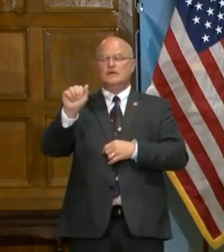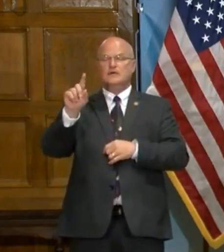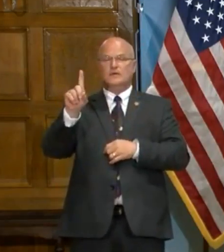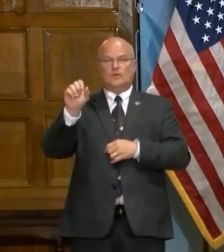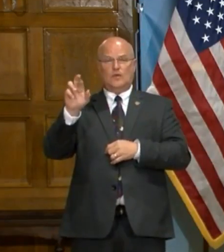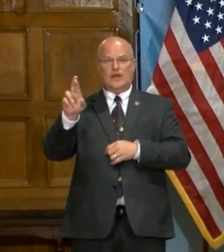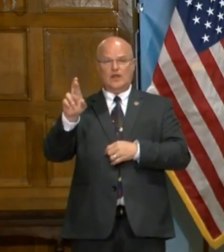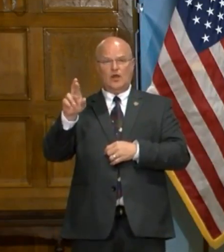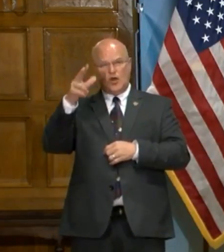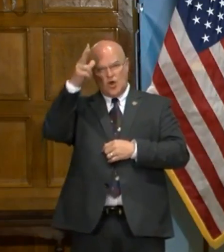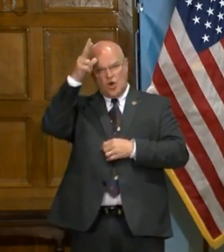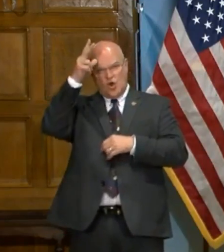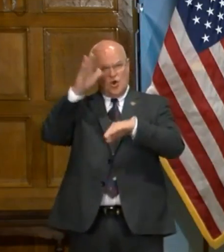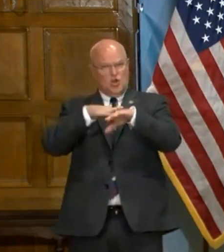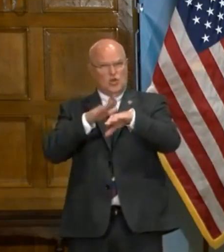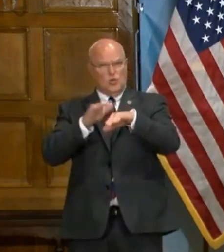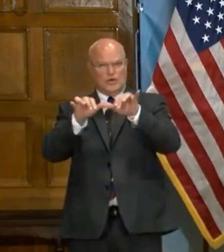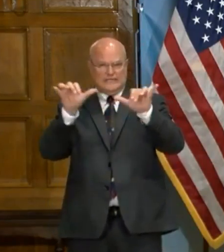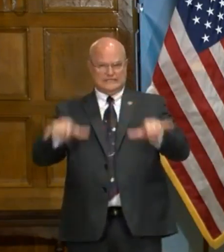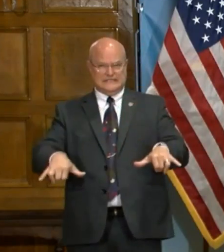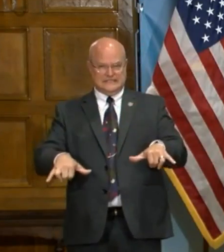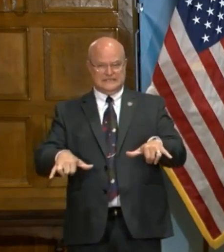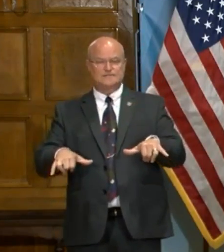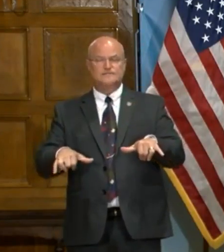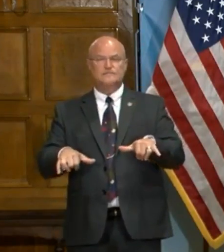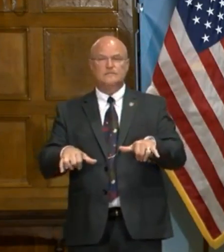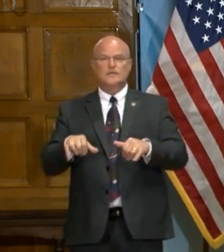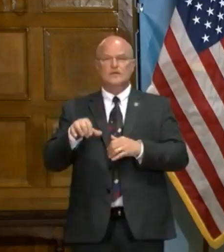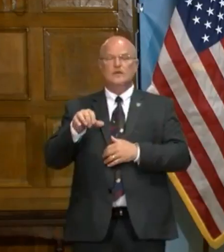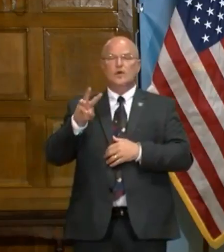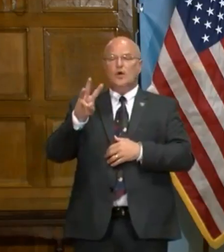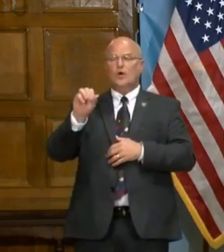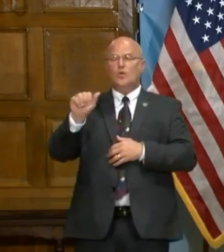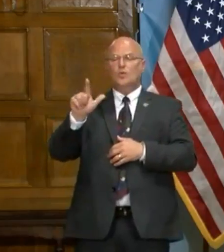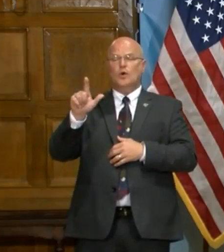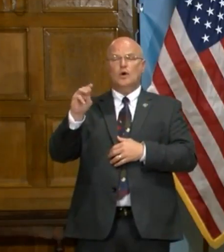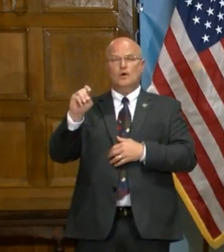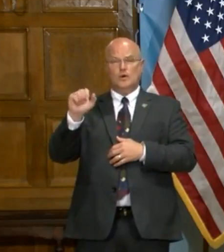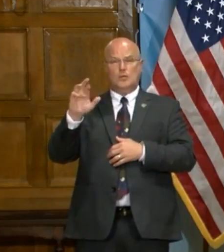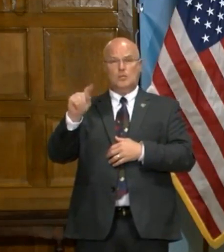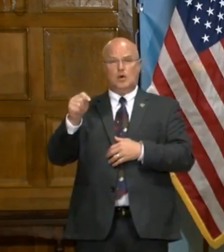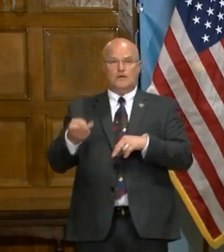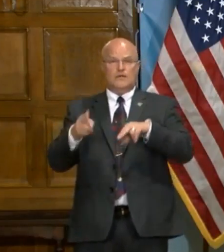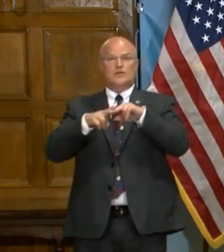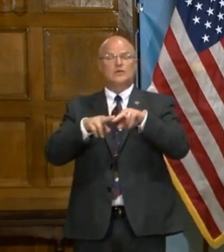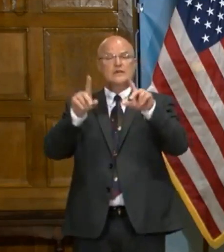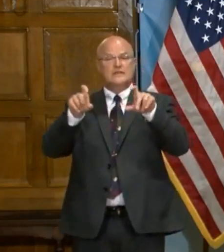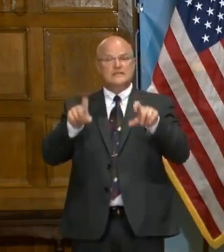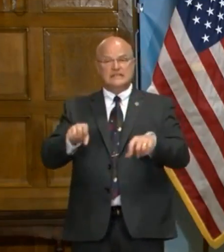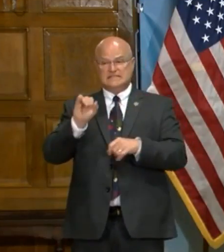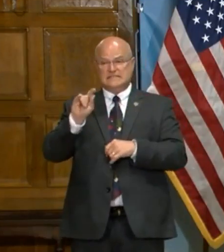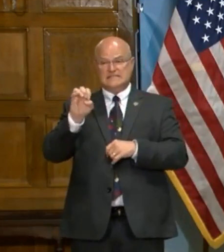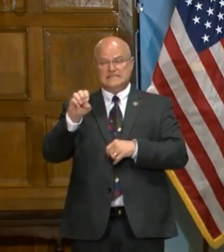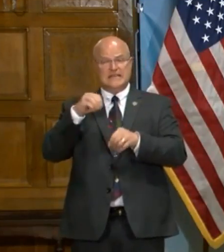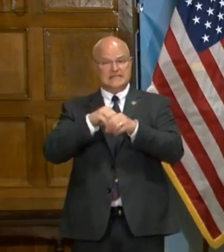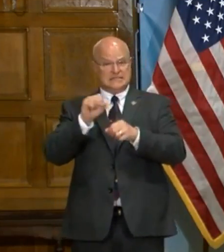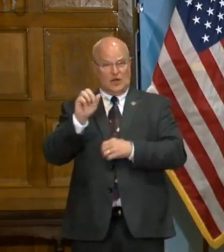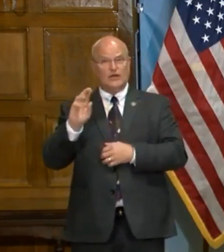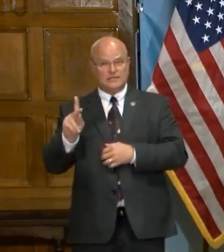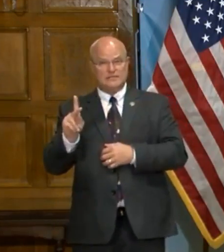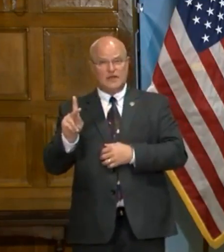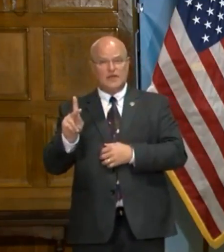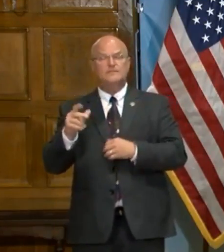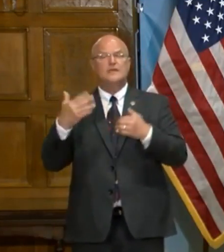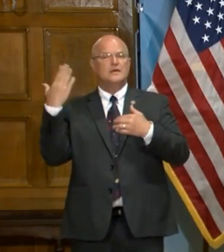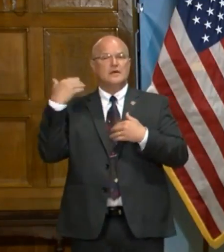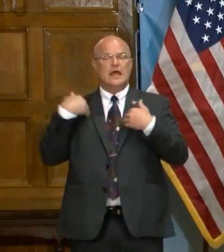warning system of a new virus attack. Walmart, I'm pleased to announce, have increased their testing sites in Arkansas.